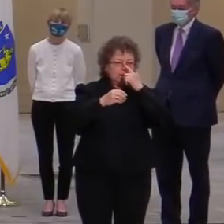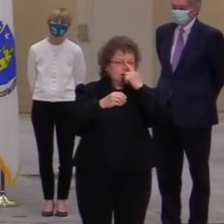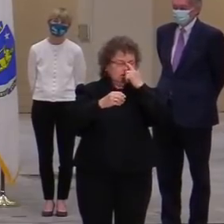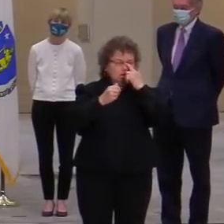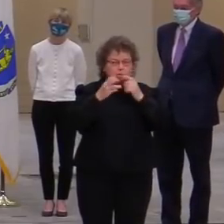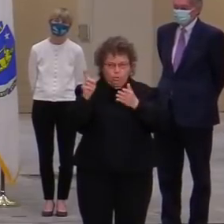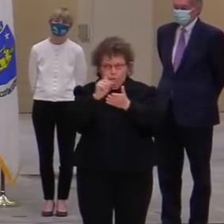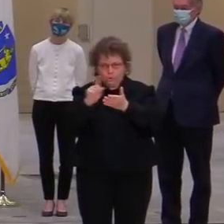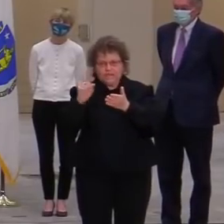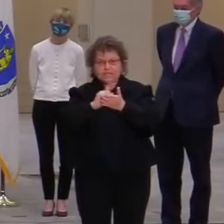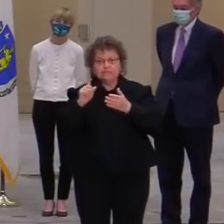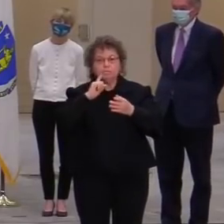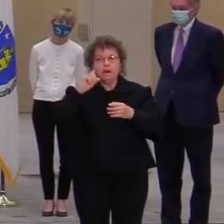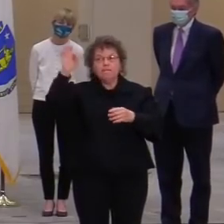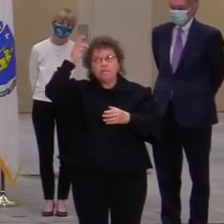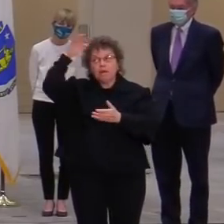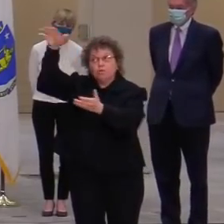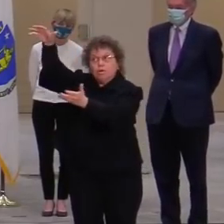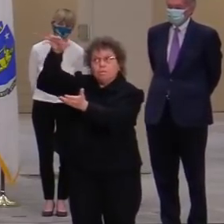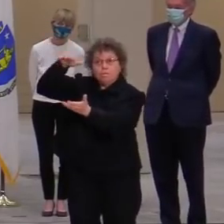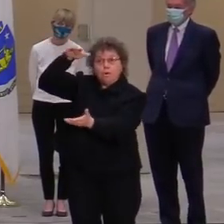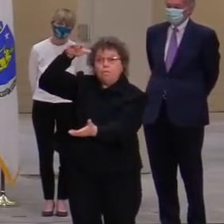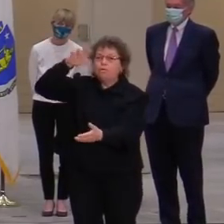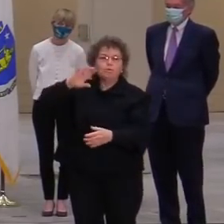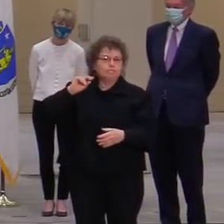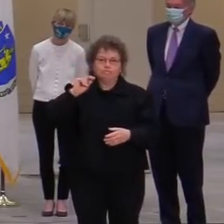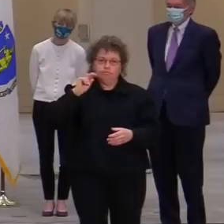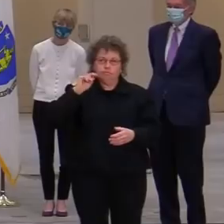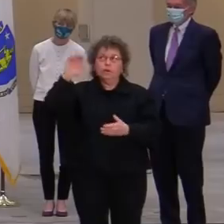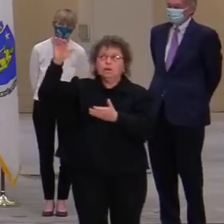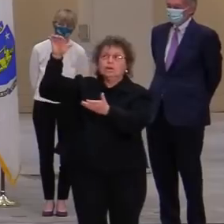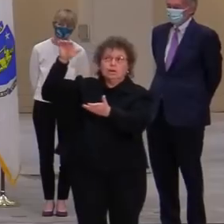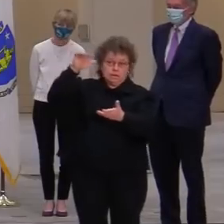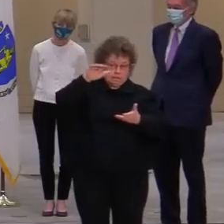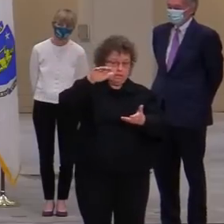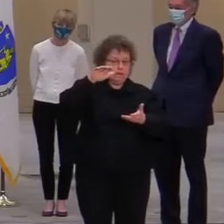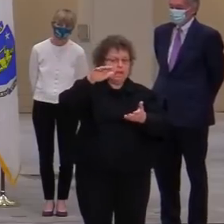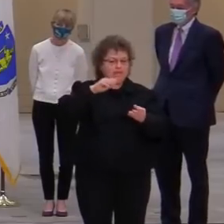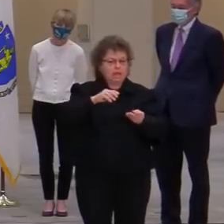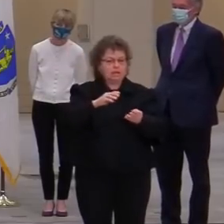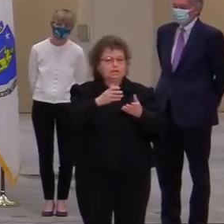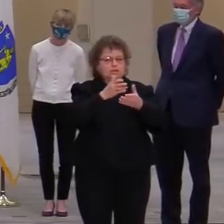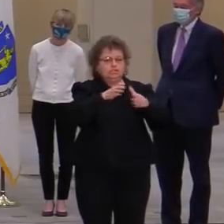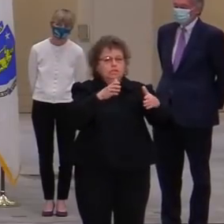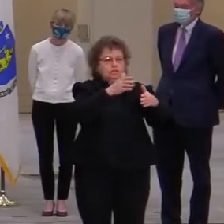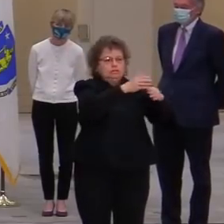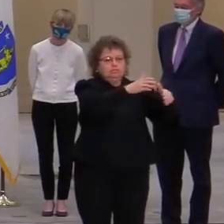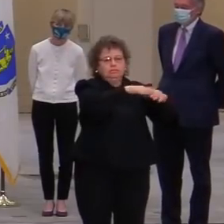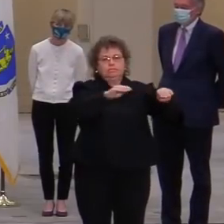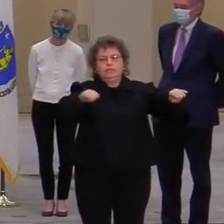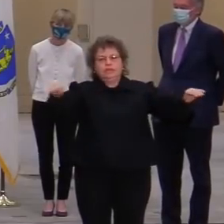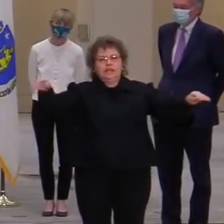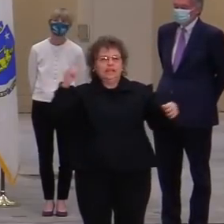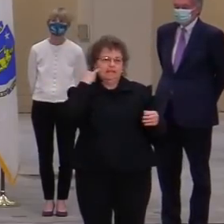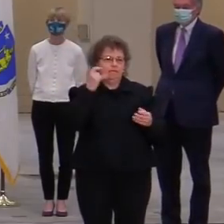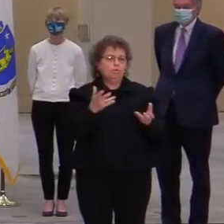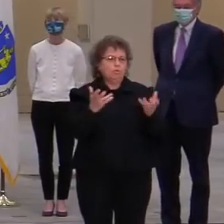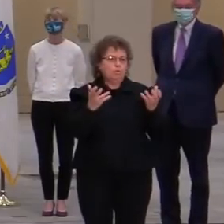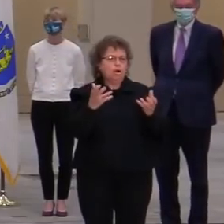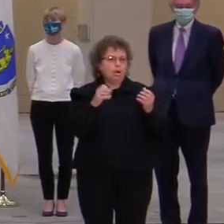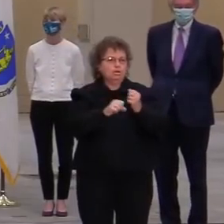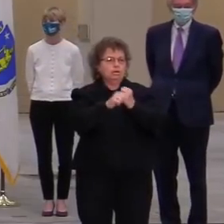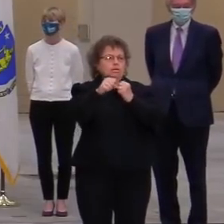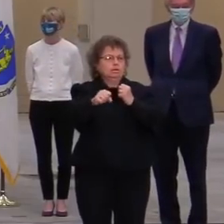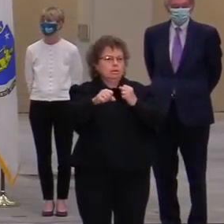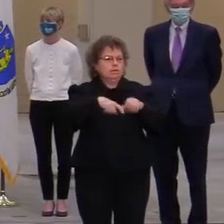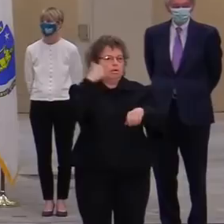allocation. Instead, that allocation will be split evenly across the states as supply increases, and they could use that at that site if that's what they want to do.